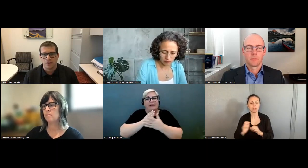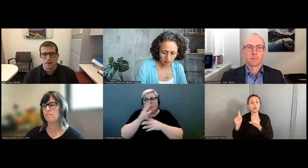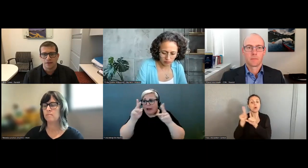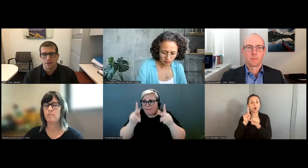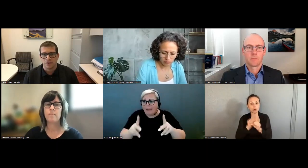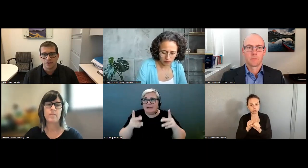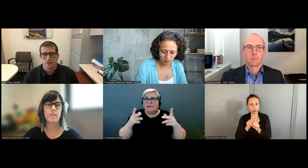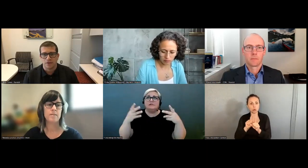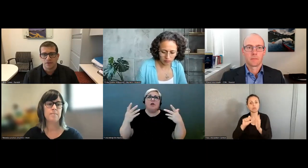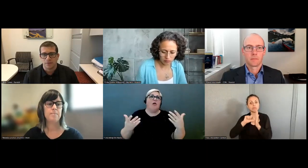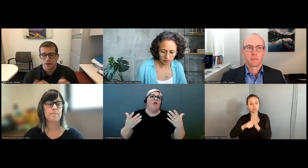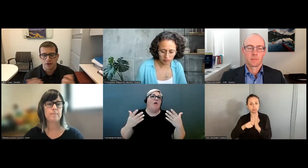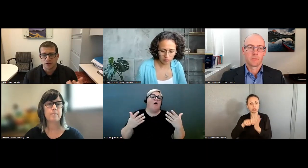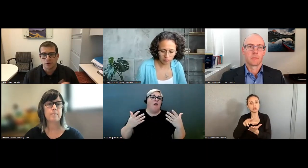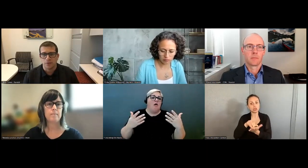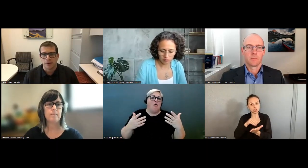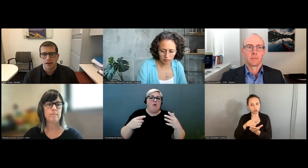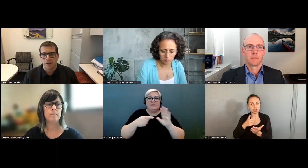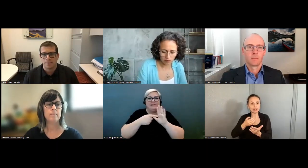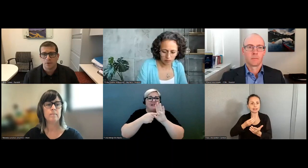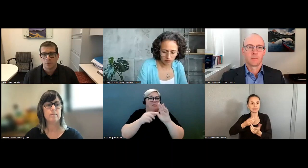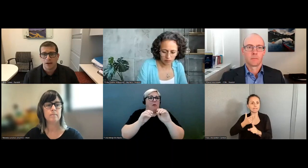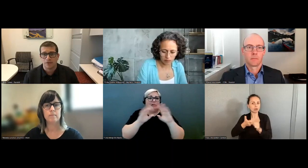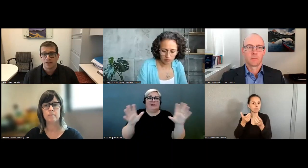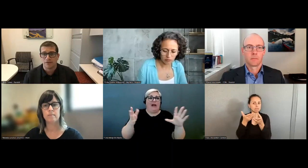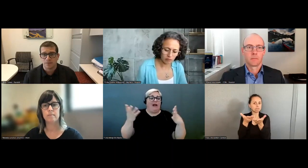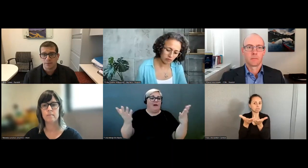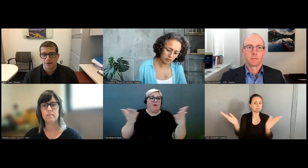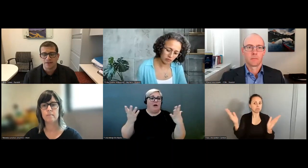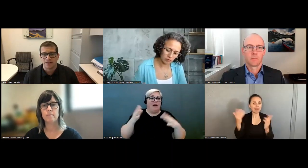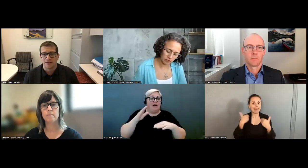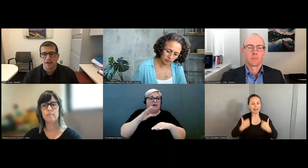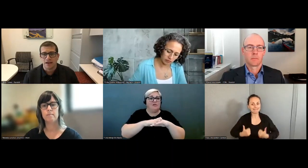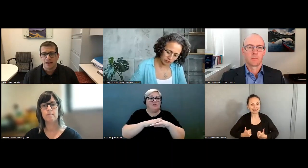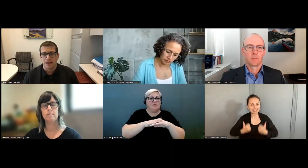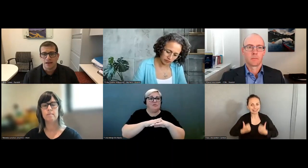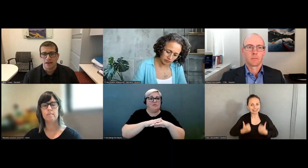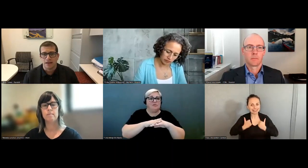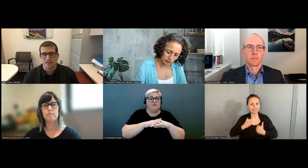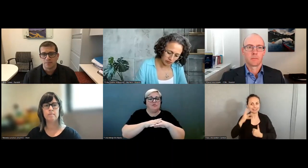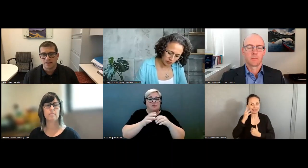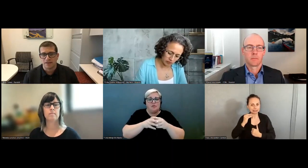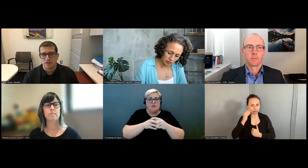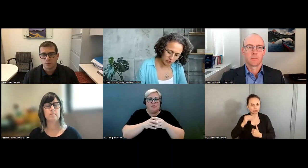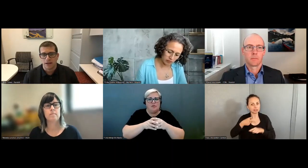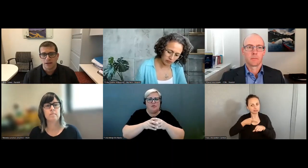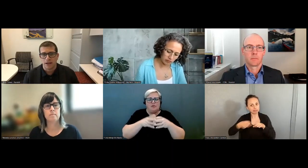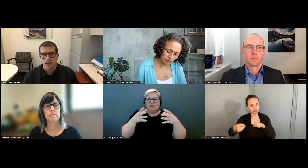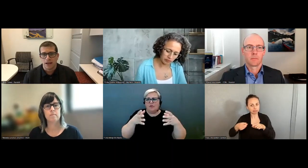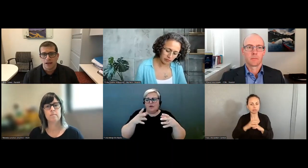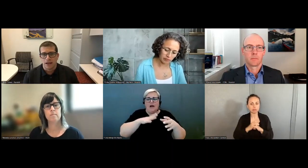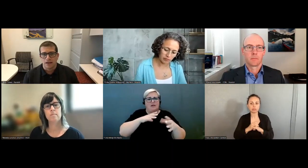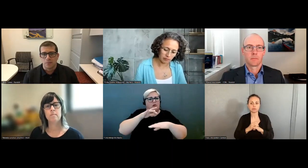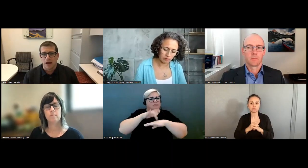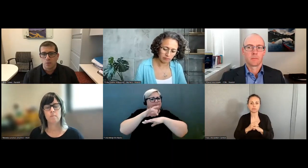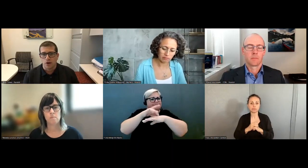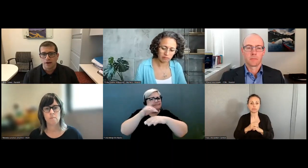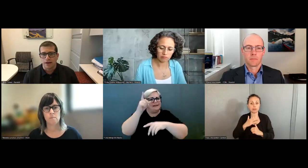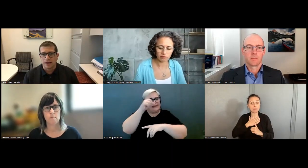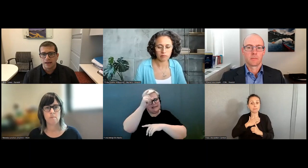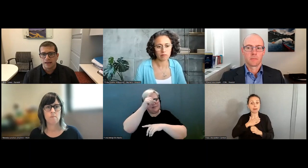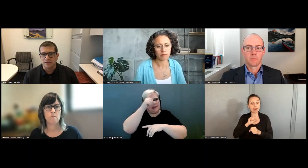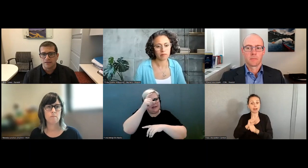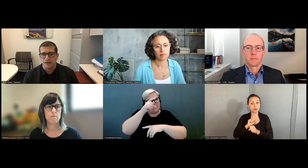reflect on learnings, hopefully, from the larger group who have lived experiences in this space as well. So my